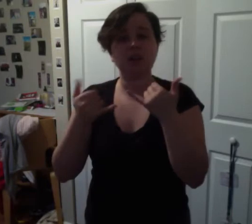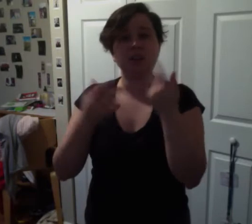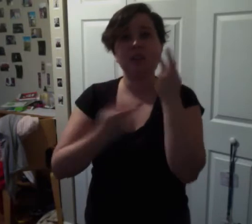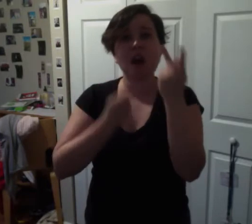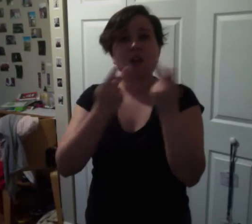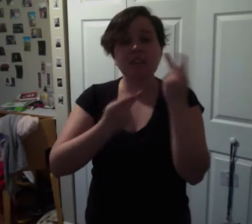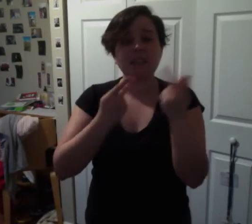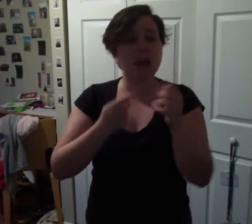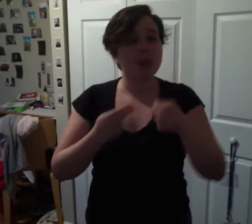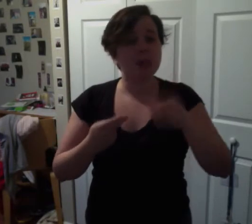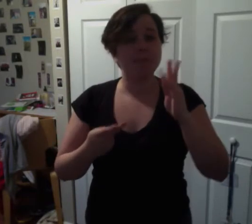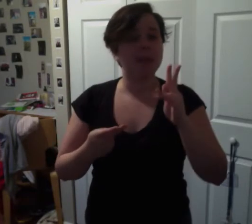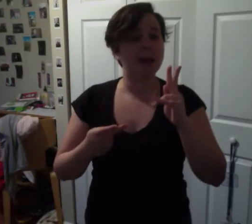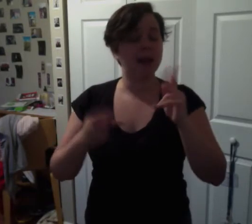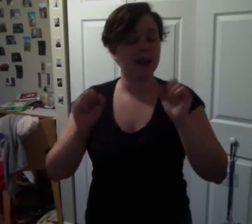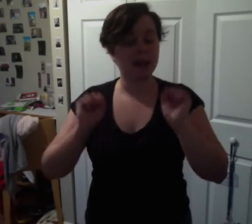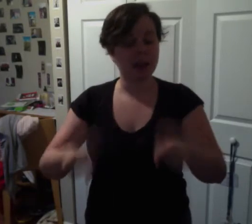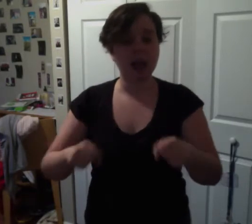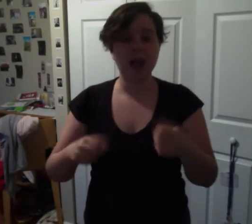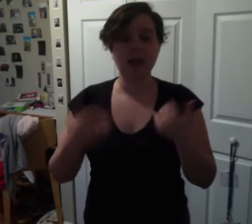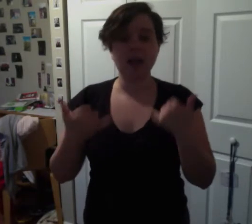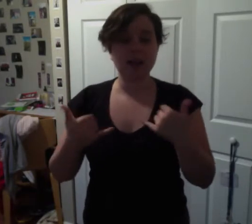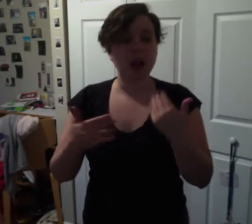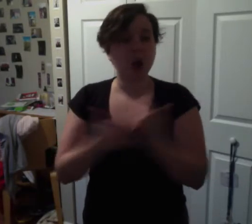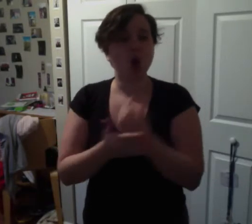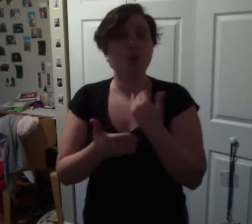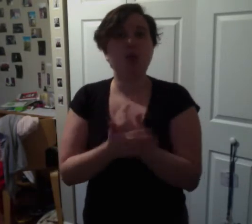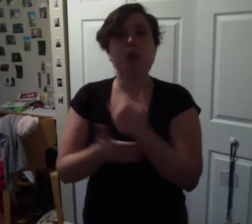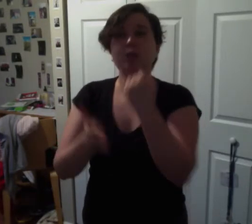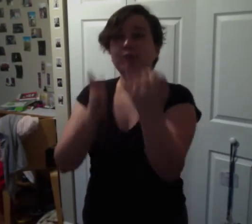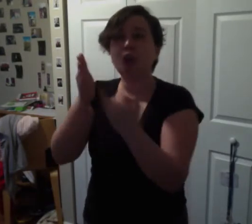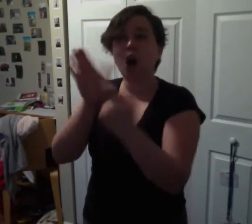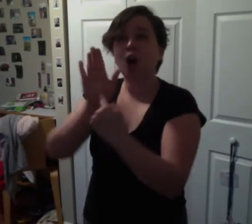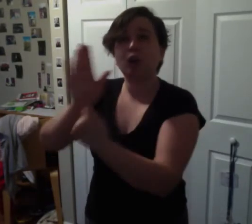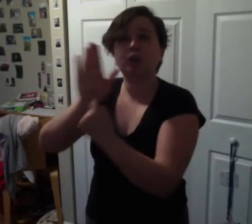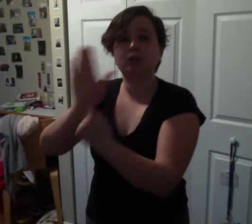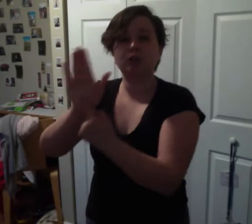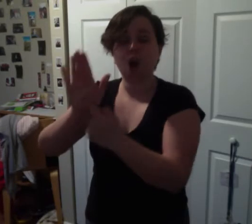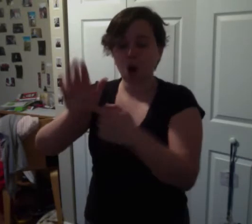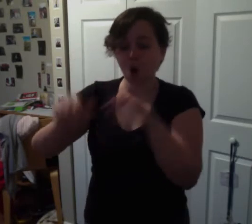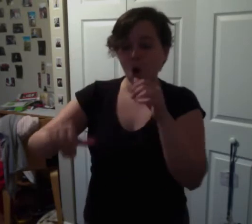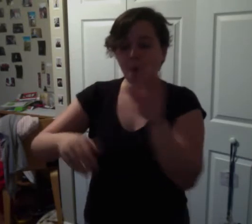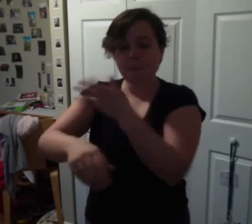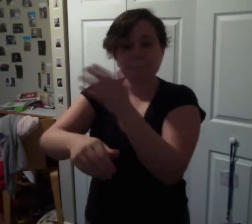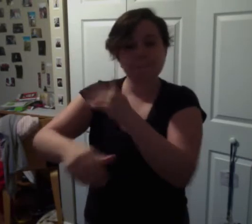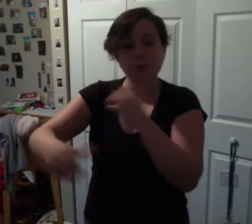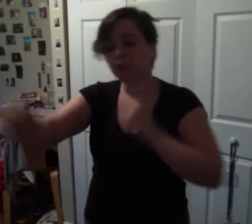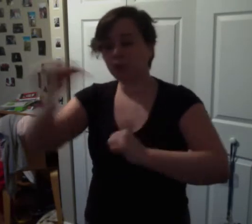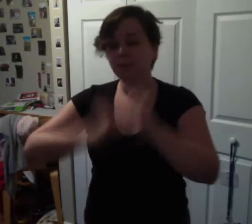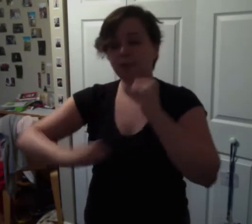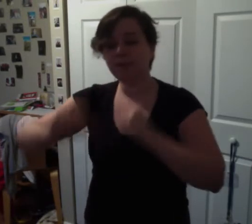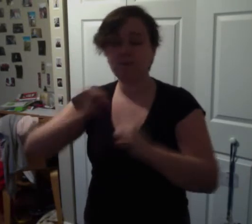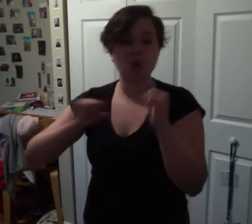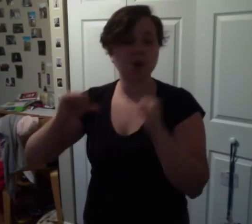exhibition, archives, music performance, and that there are people who are now interested in being adjacent to those buildings because we brought some